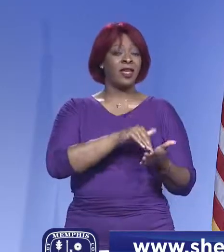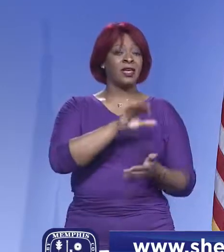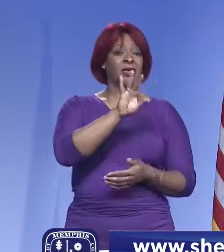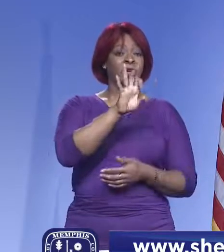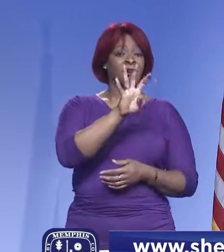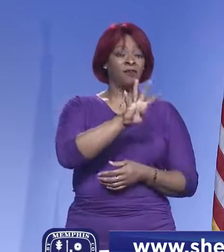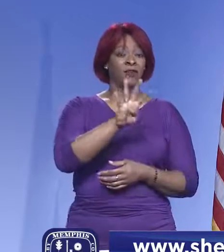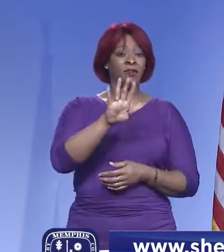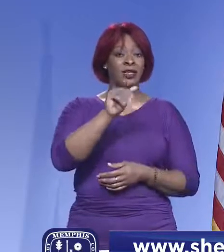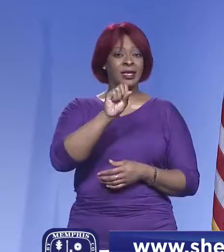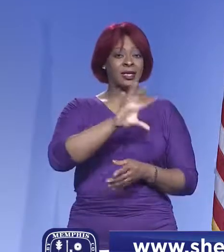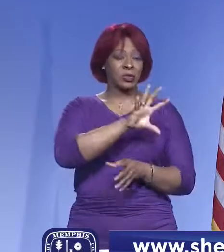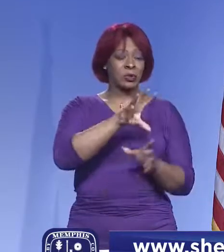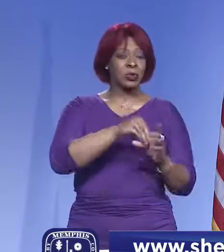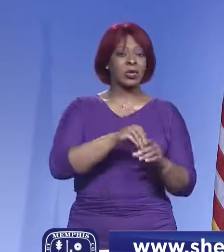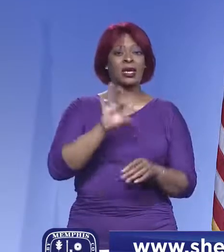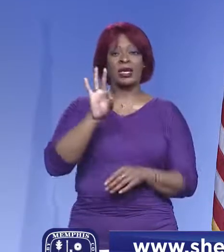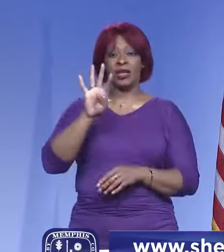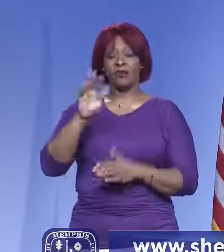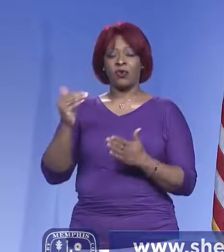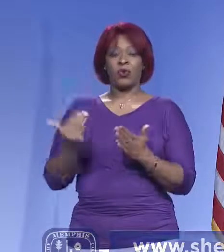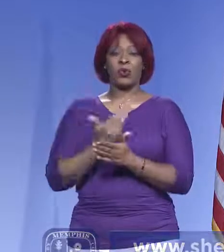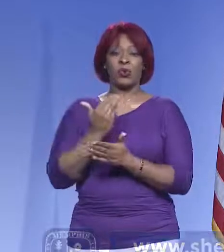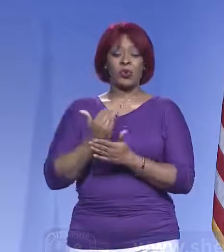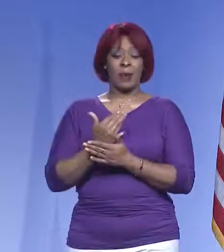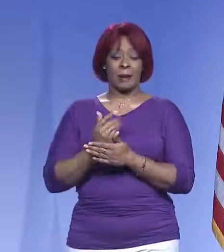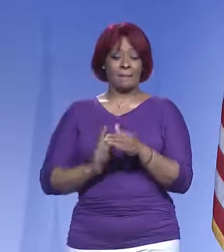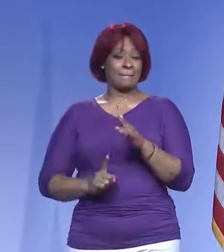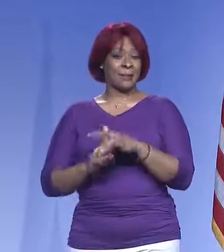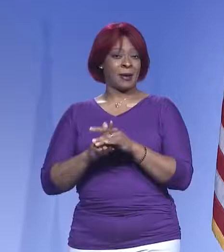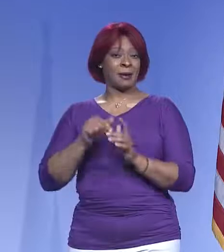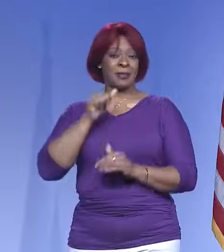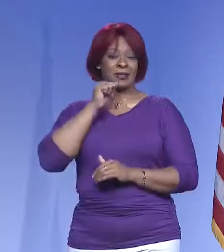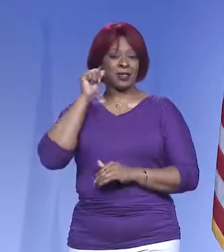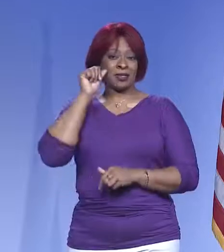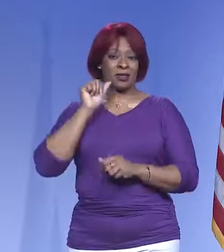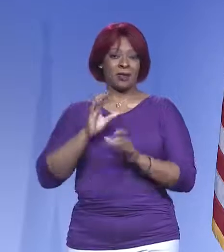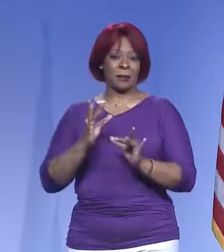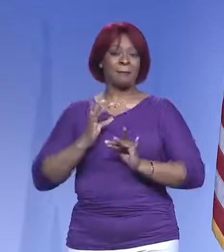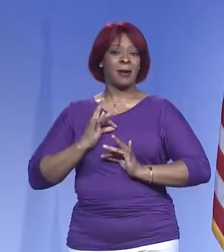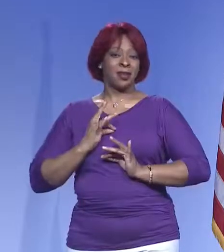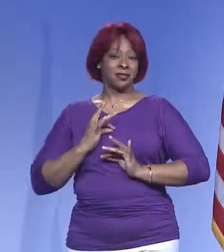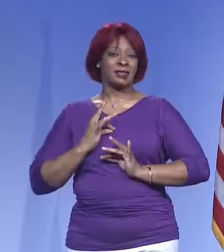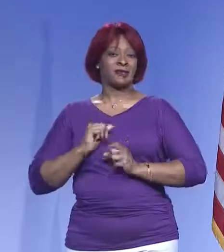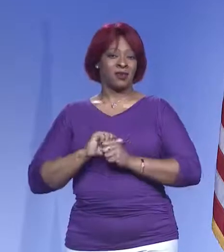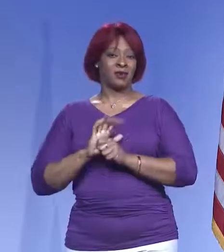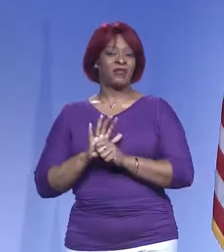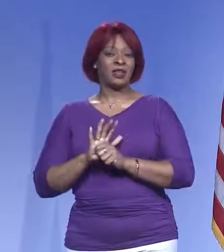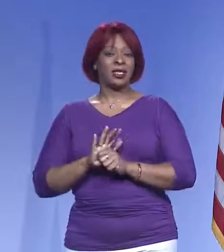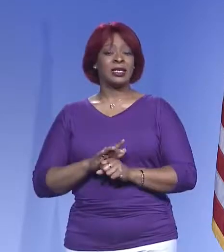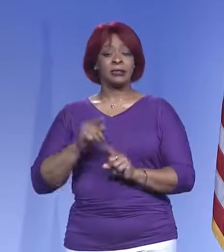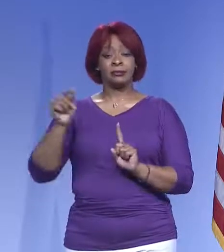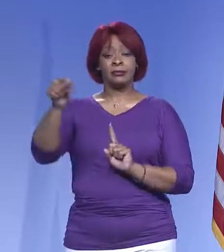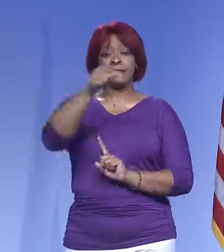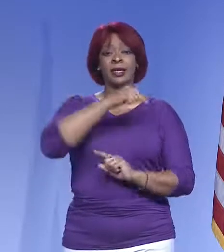95,944 cases includes 94 new cases that were reported to us yesterday. In surrounding counties,